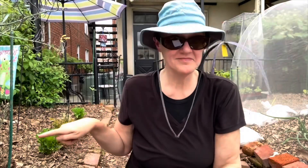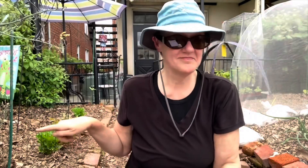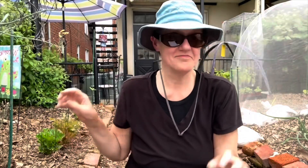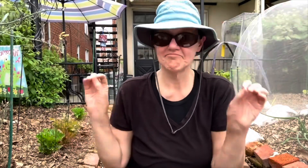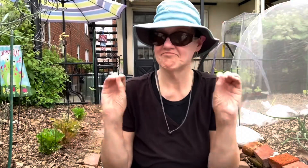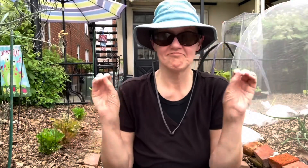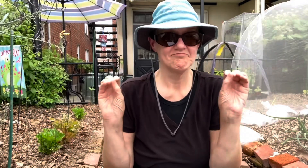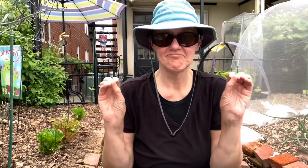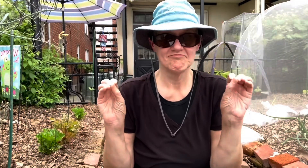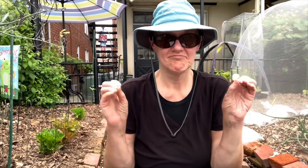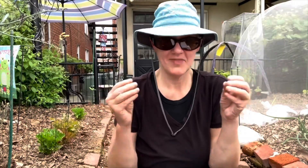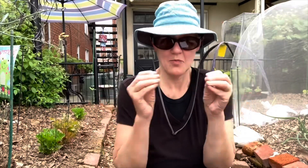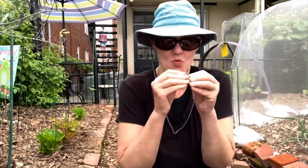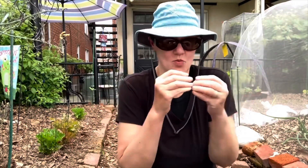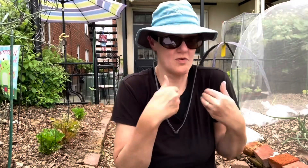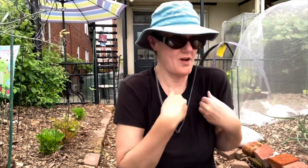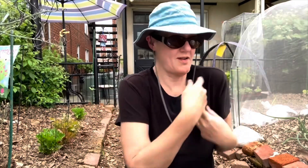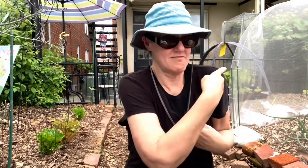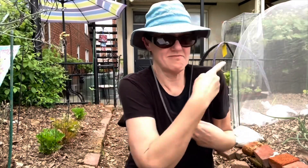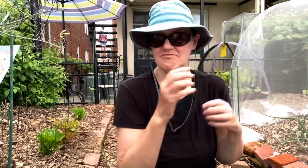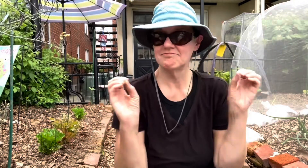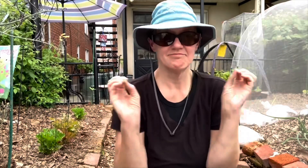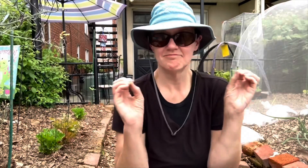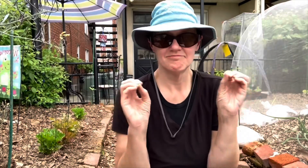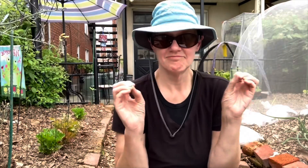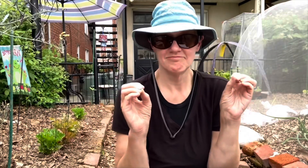I checked and there weren't any in the stevia.